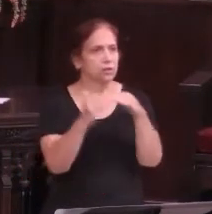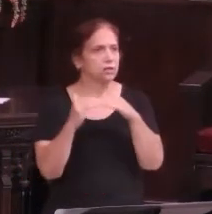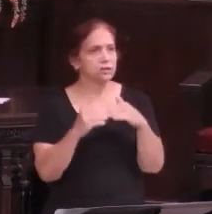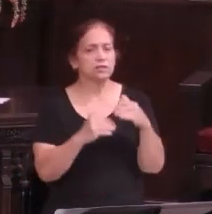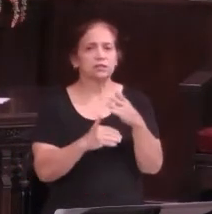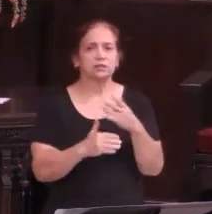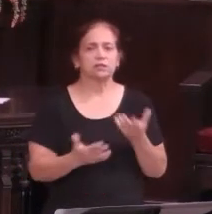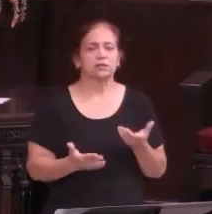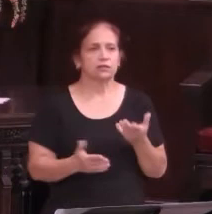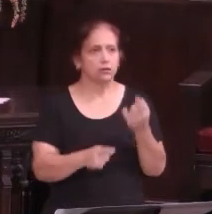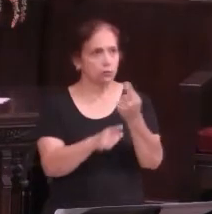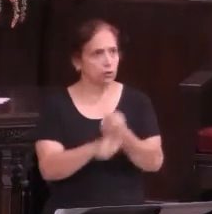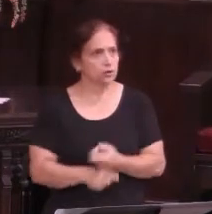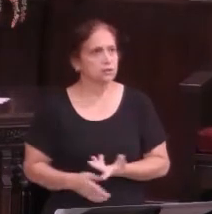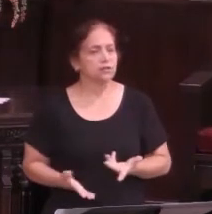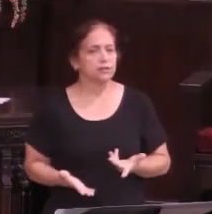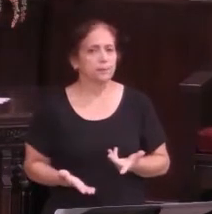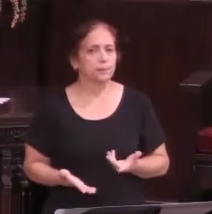righteousness.